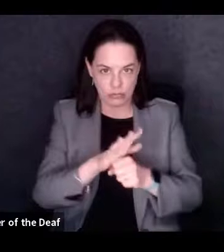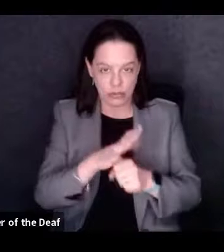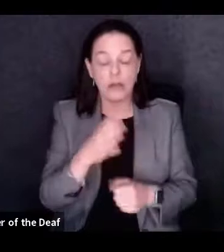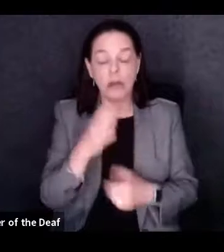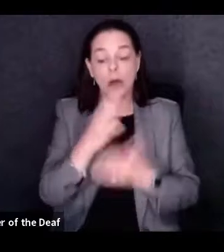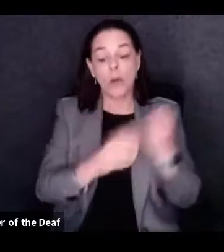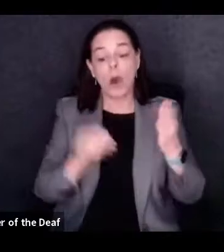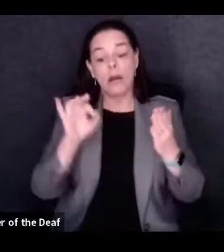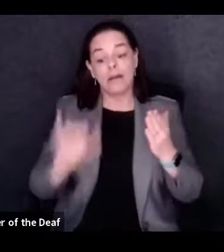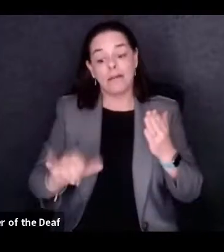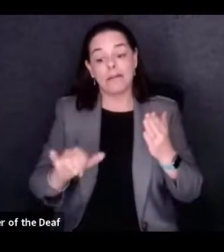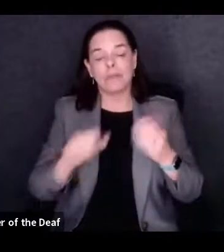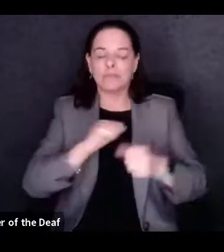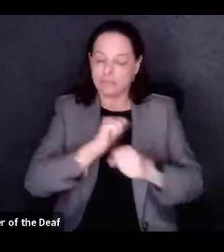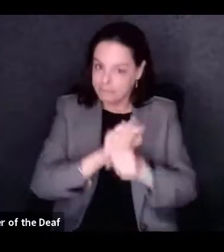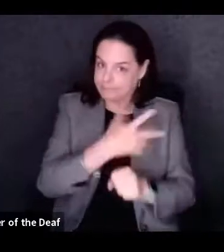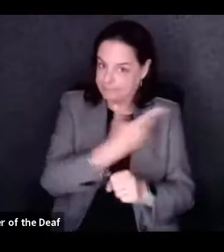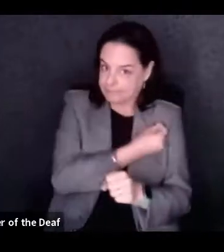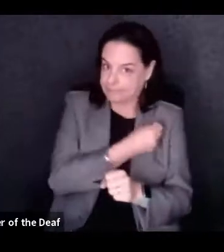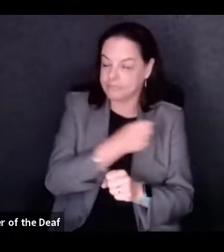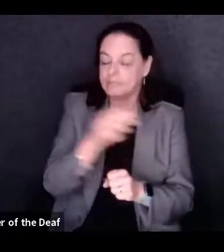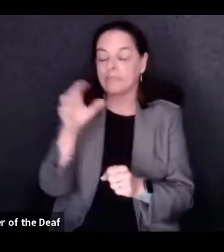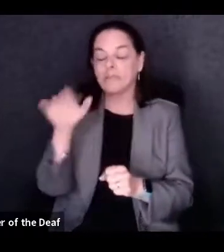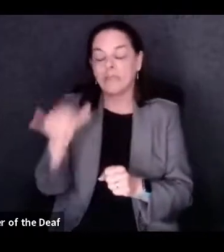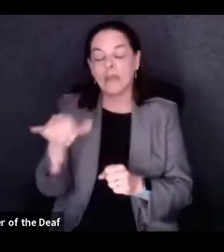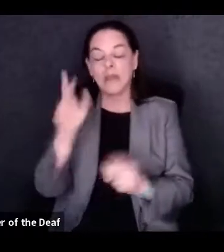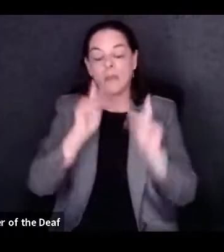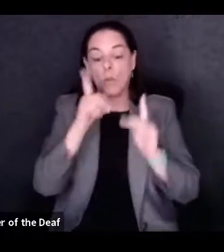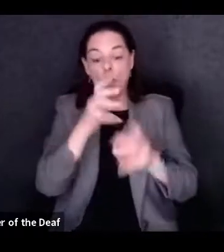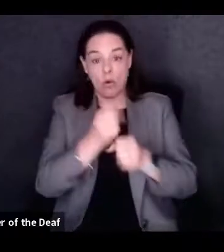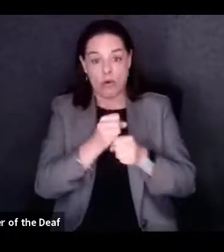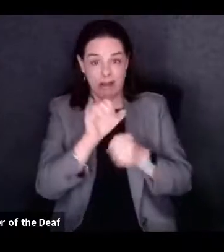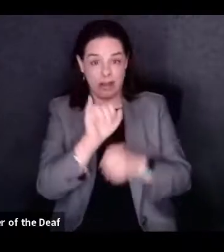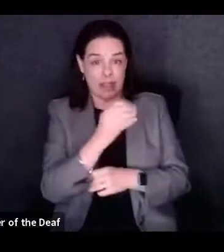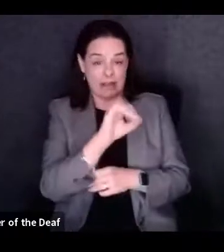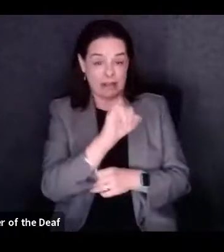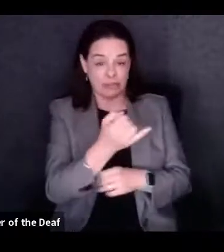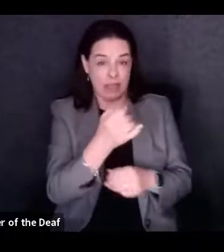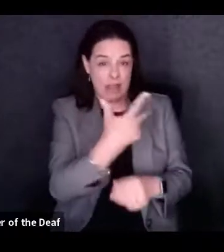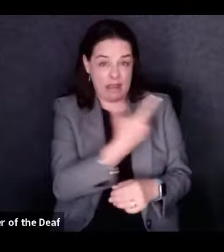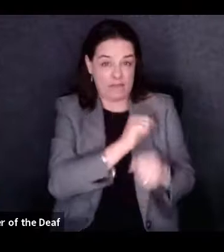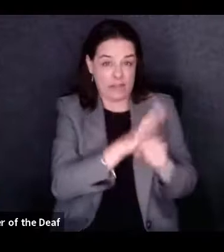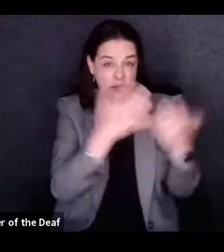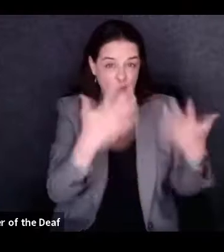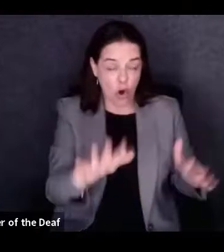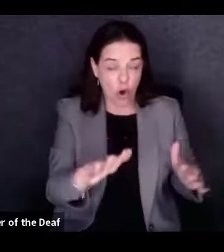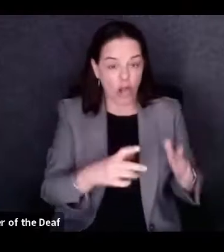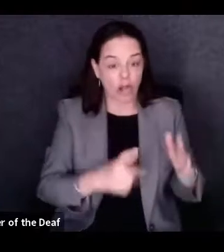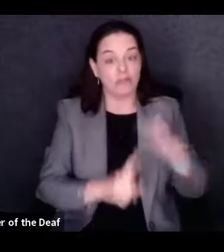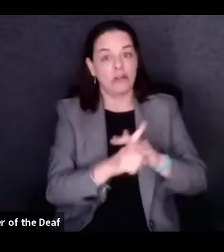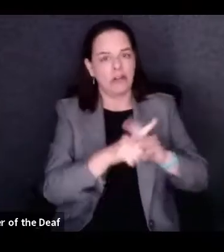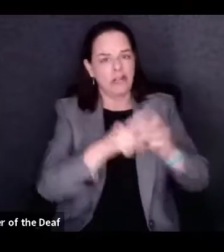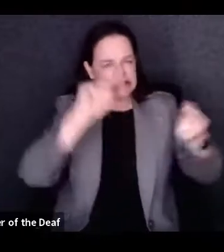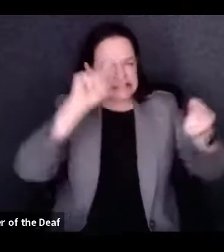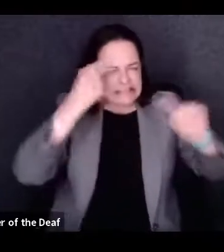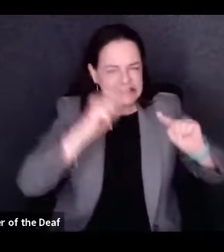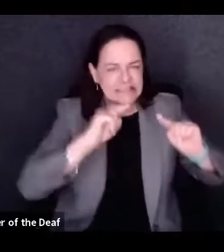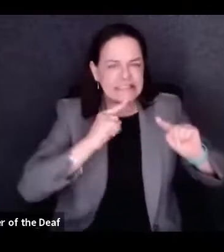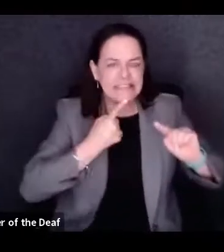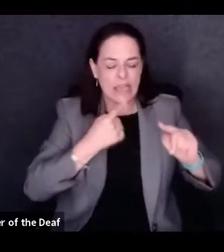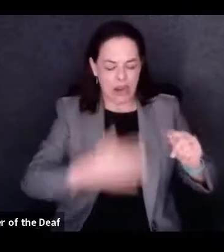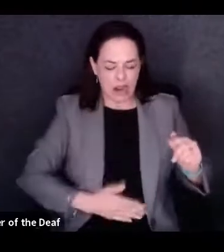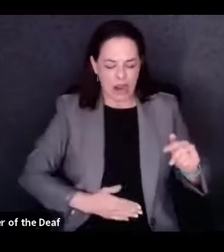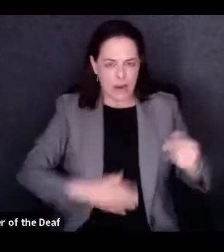has requested that folks who have received the J&J vaccine, who develop severe headache, abdominal pain, leg pain,